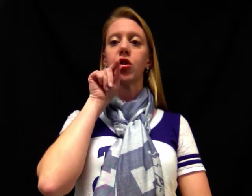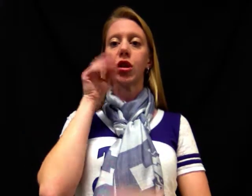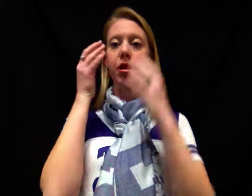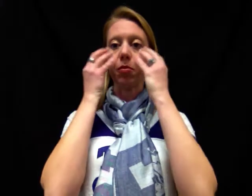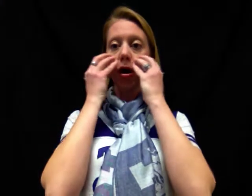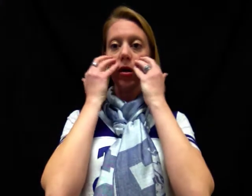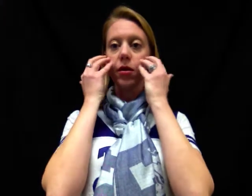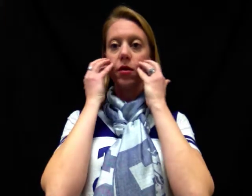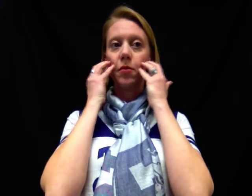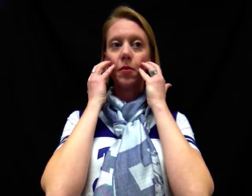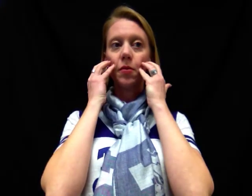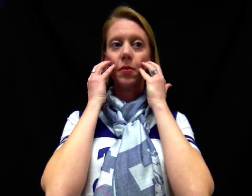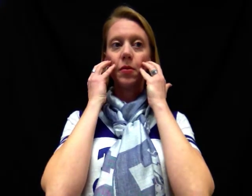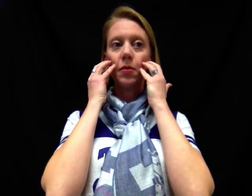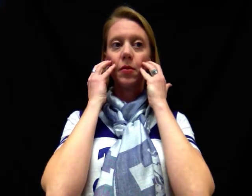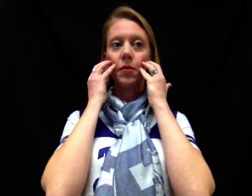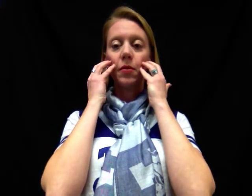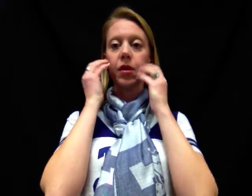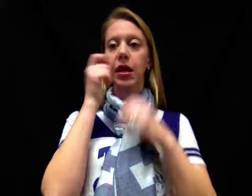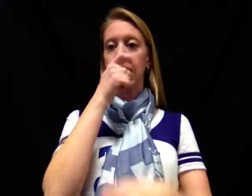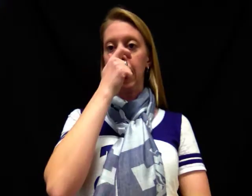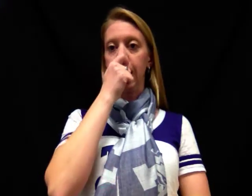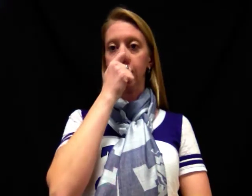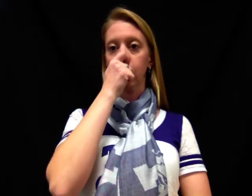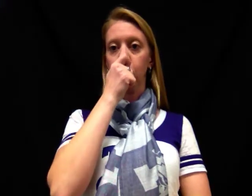chicken pox, head cold,